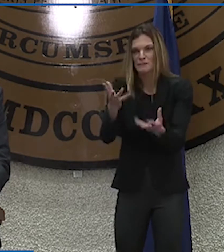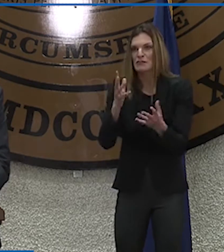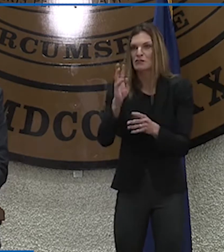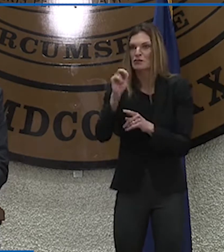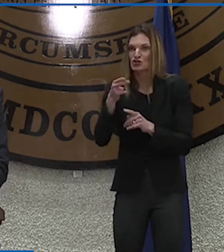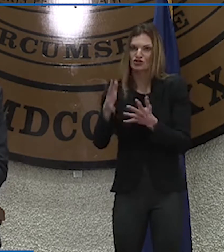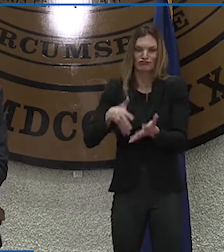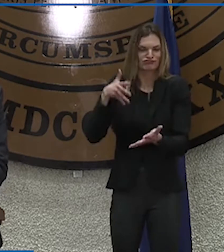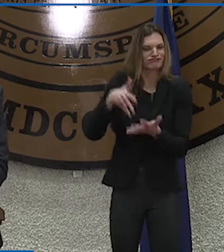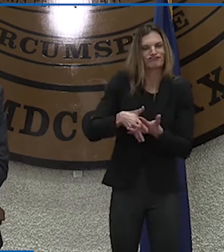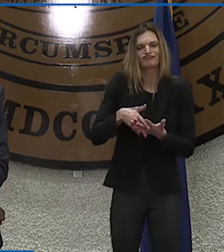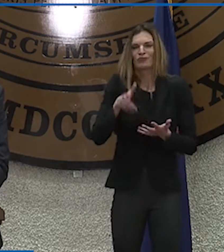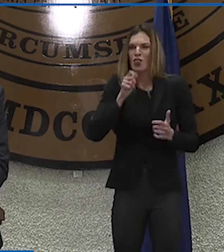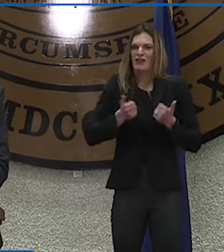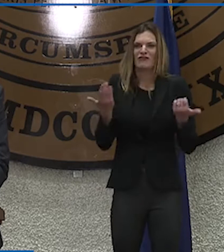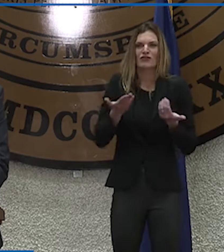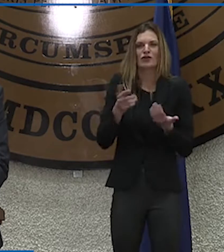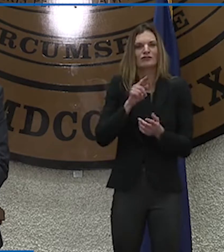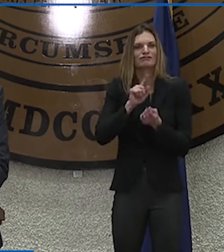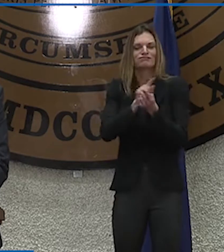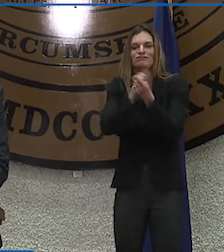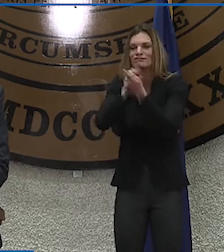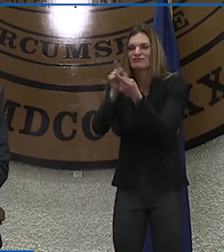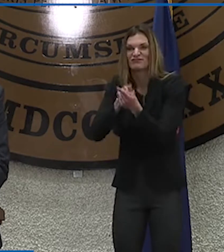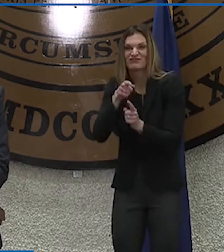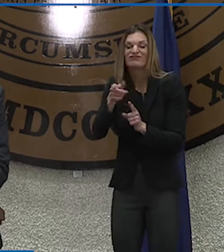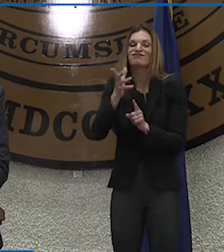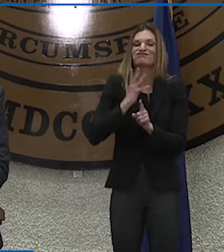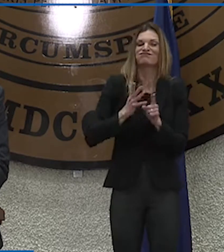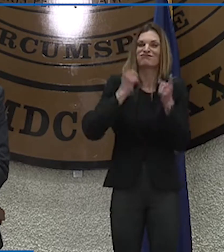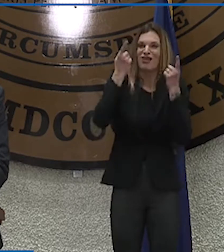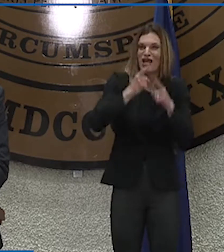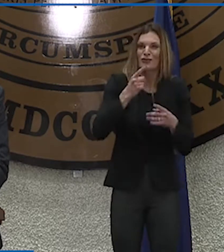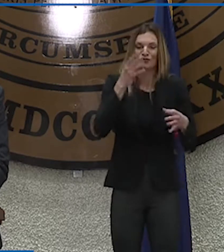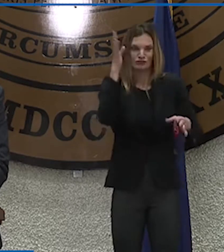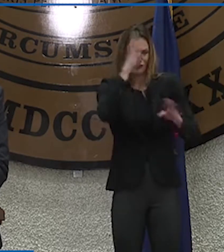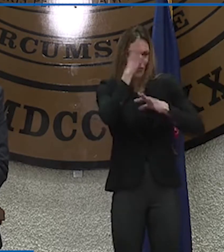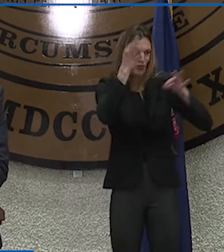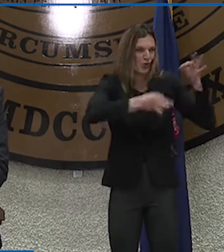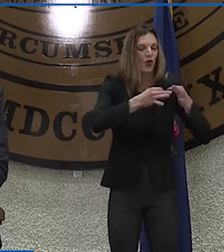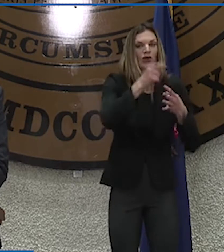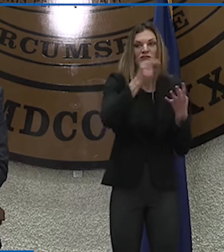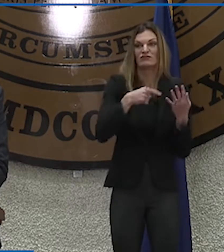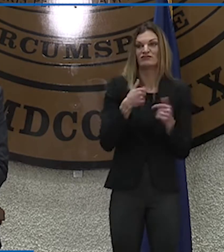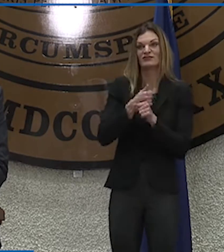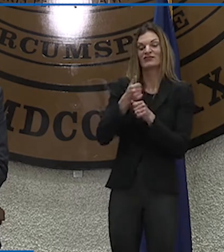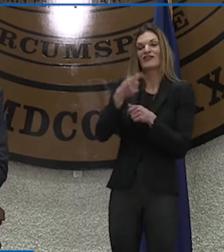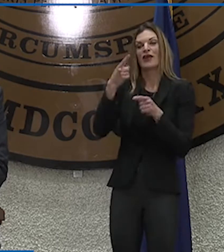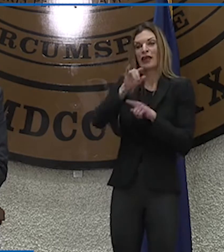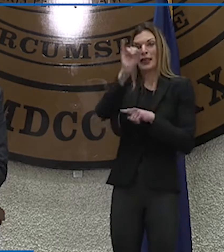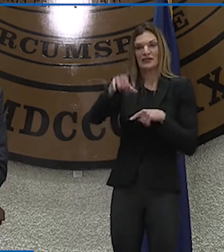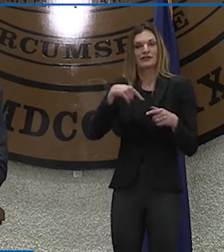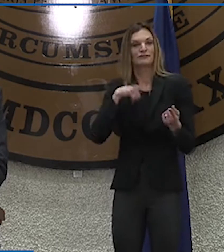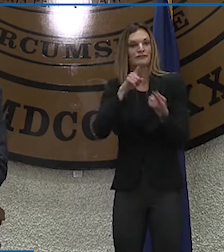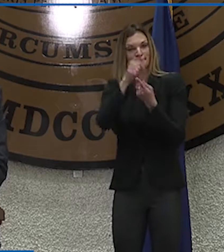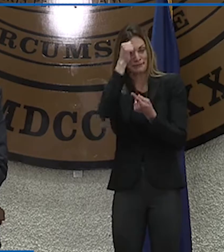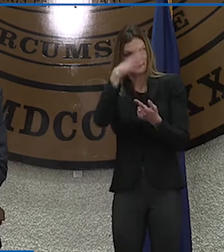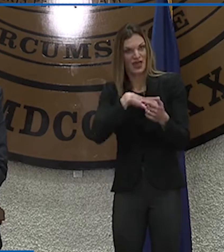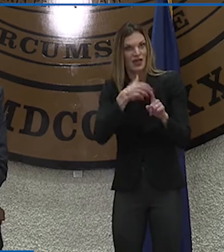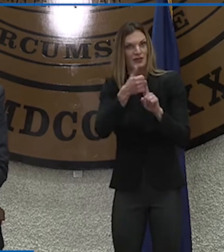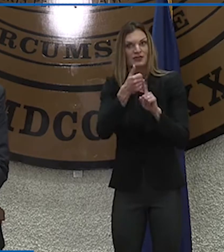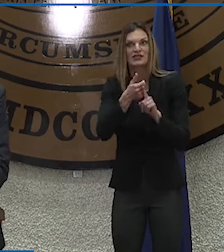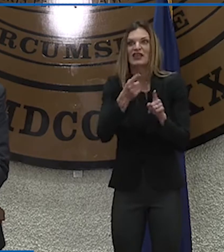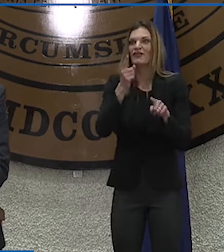criminal records. We met a man from Ypsilanti, father of three, who couldn't get a felony expunged because of three nearly 30-year-old